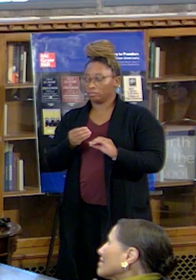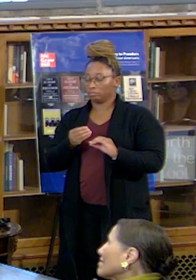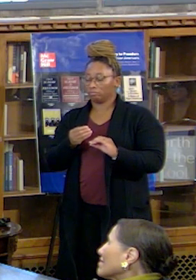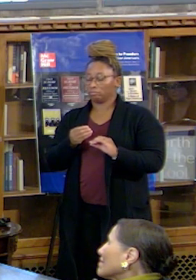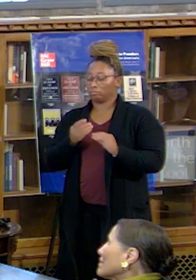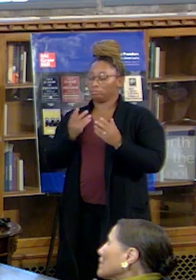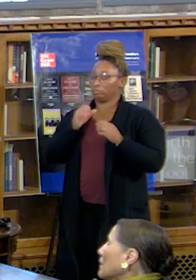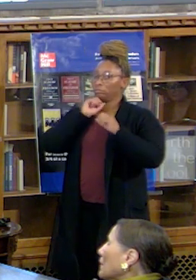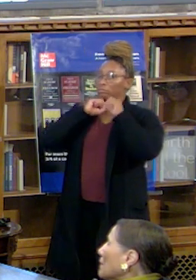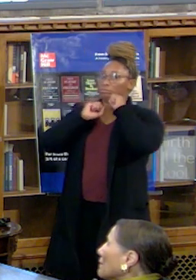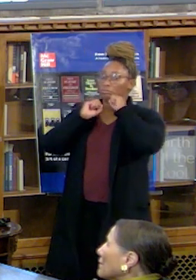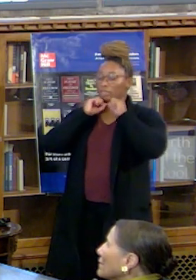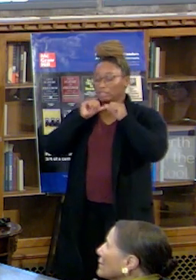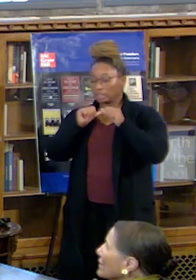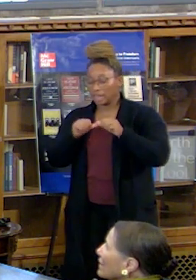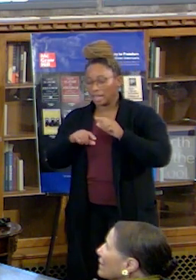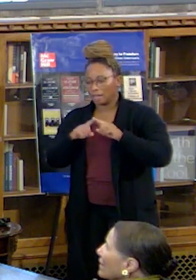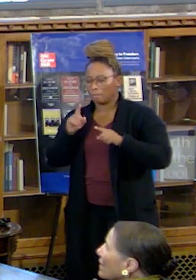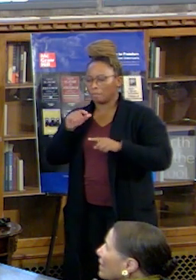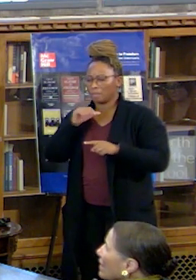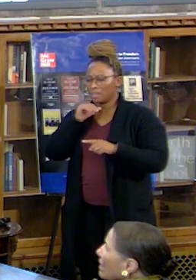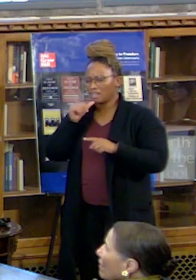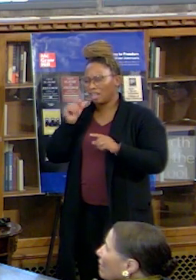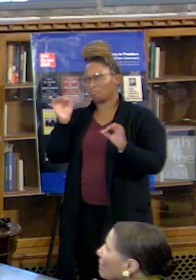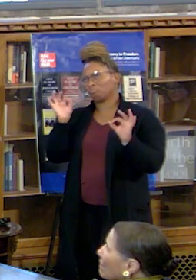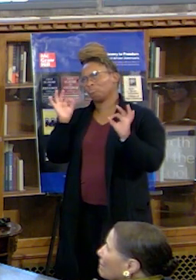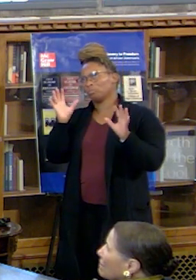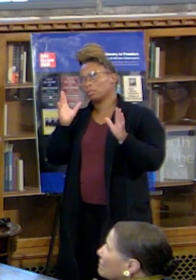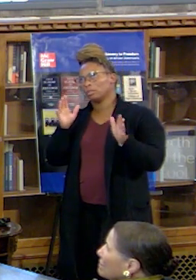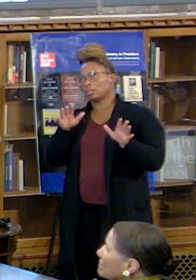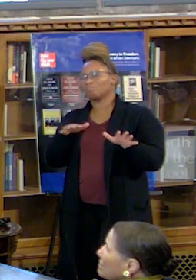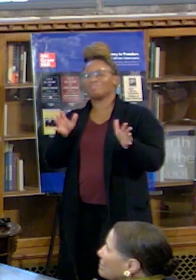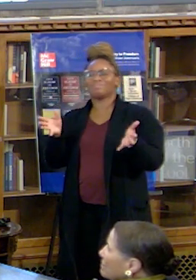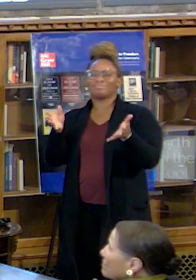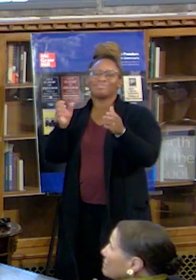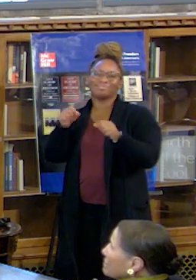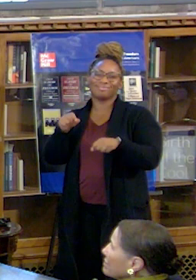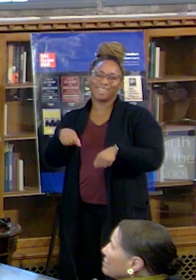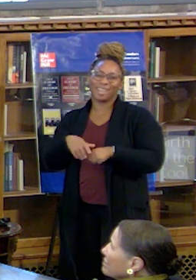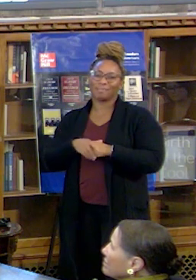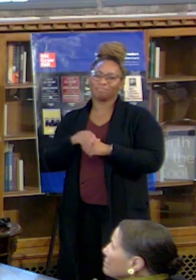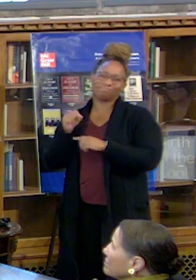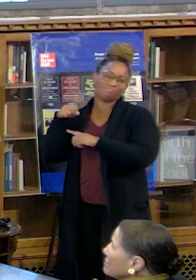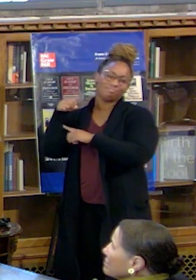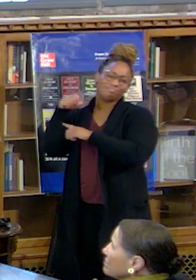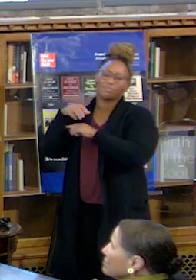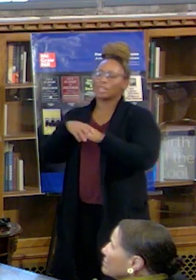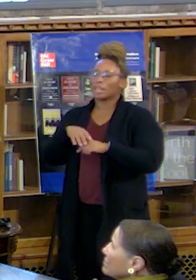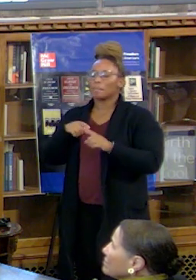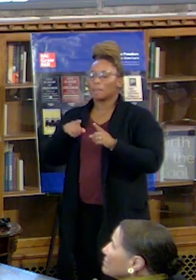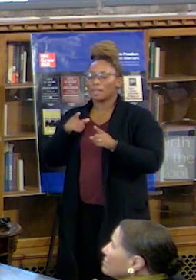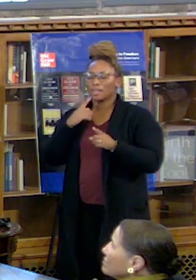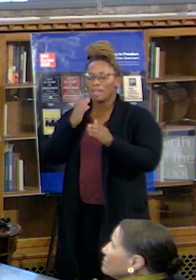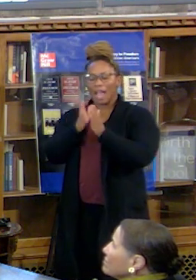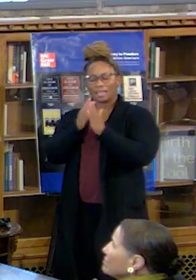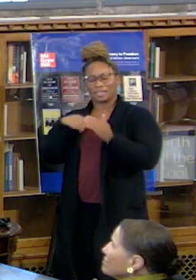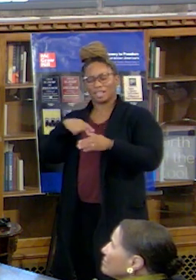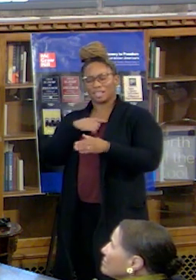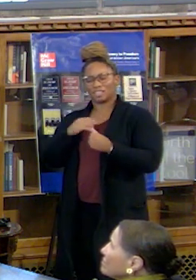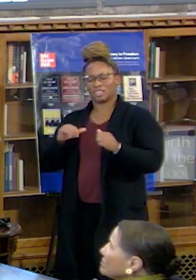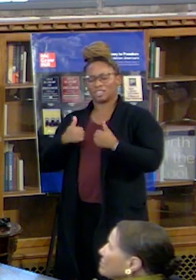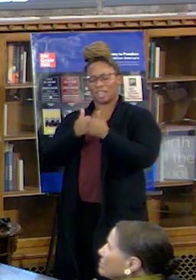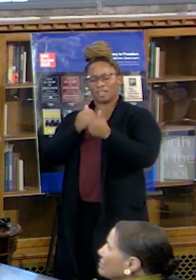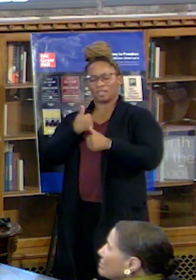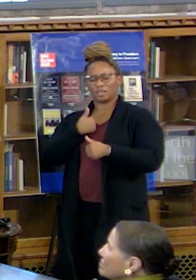sustaining perhaps but not mindlessly reassuring From Slavery to Freedom asks us to challenge ourselves